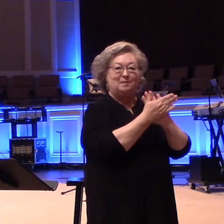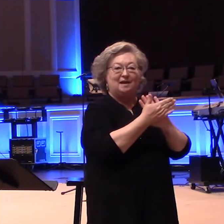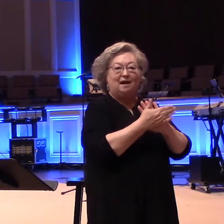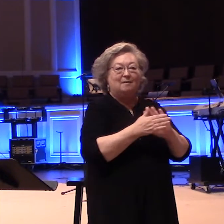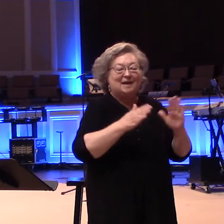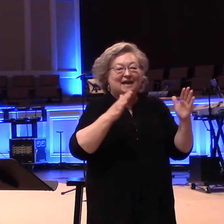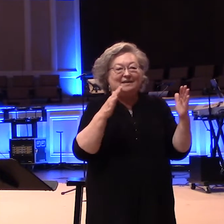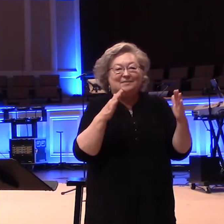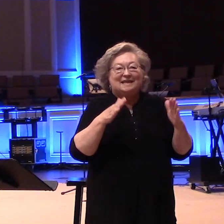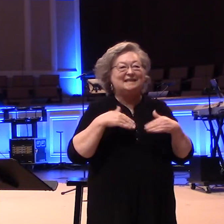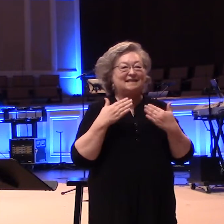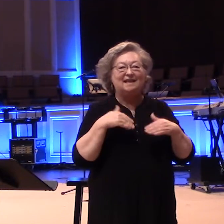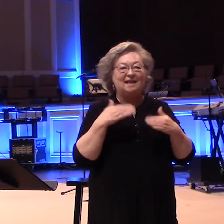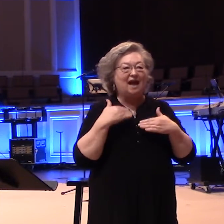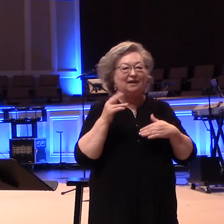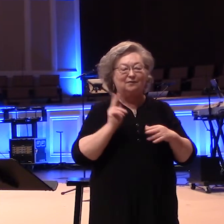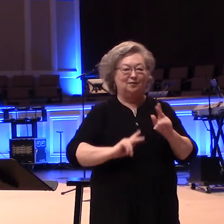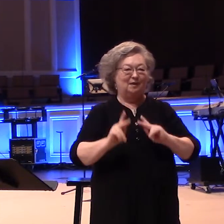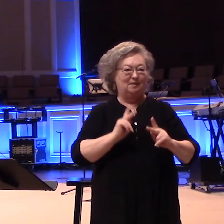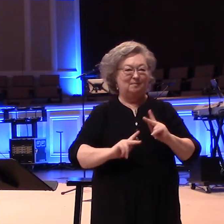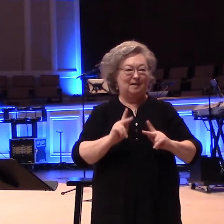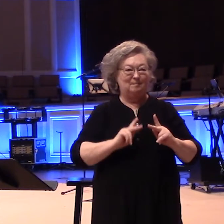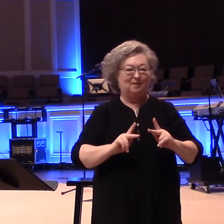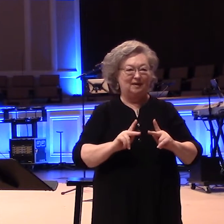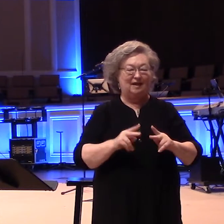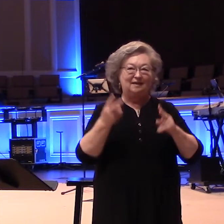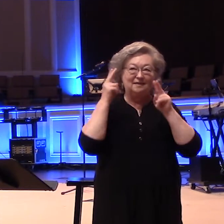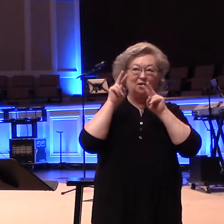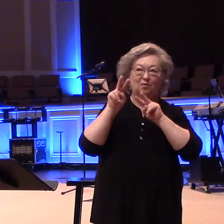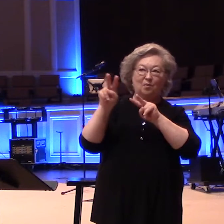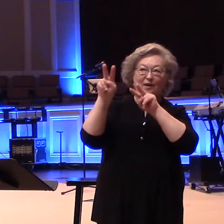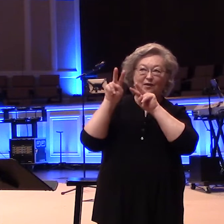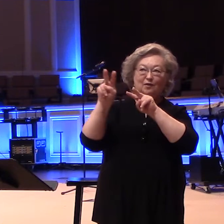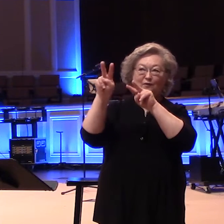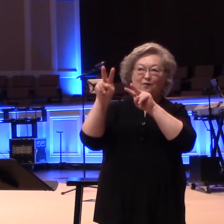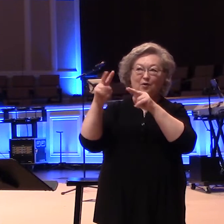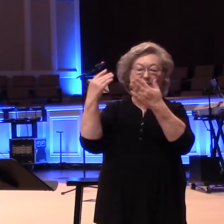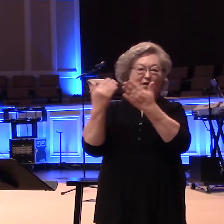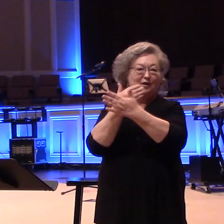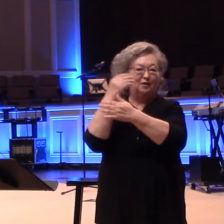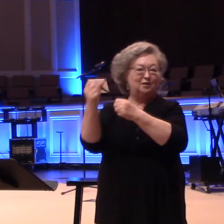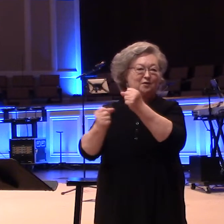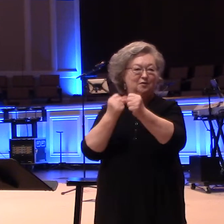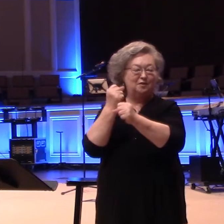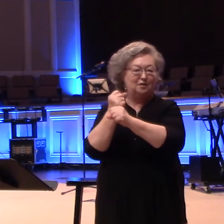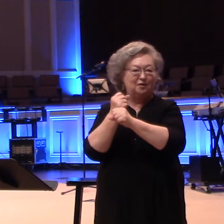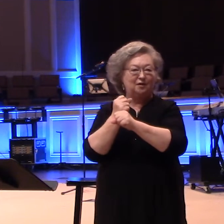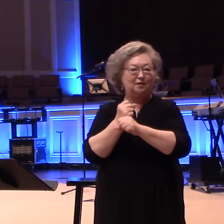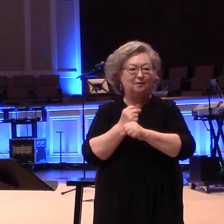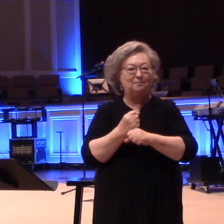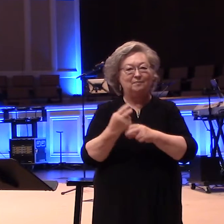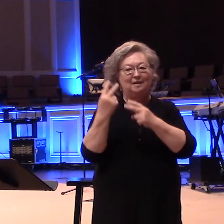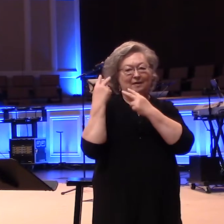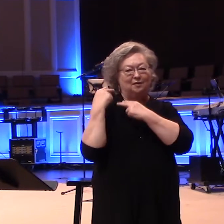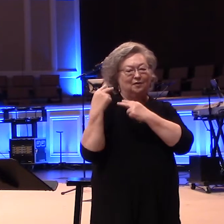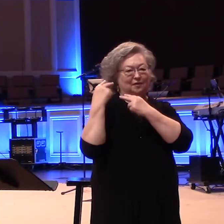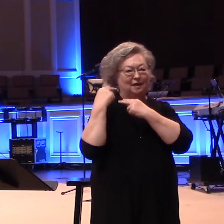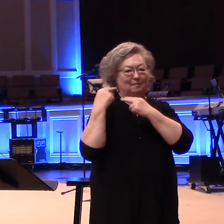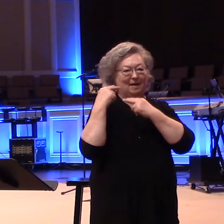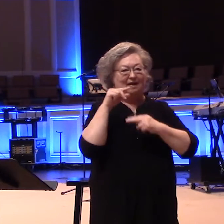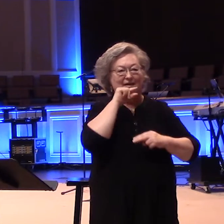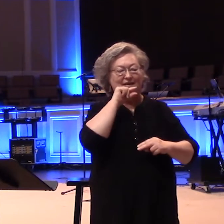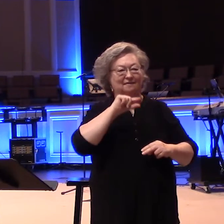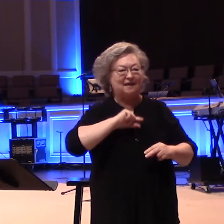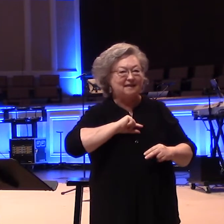draw our year to a conclusion and we look forward to the upcoming year, as we think about Thanksgiving, as we think about the gift of Christ